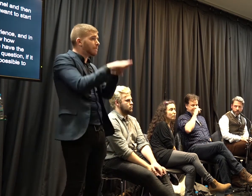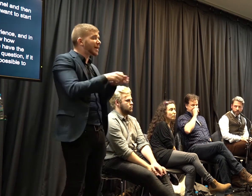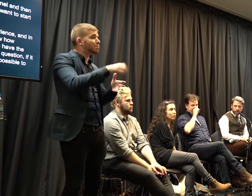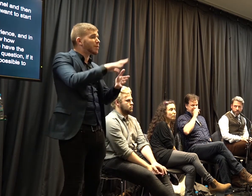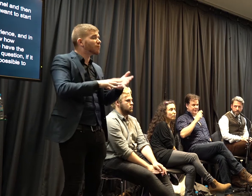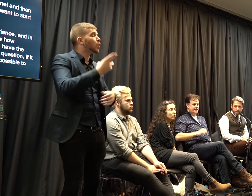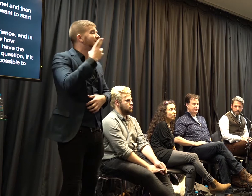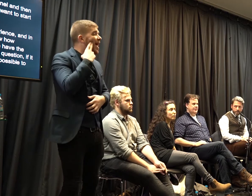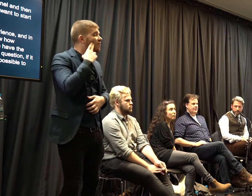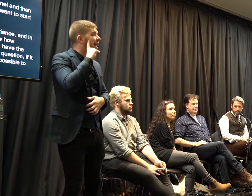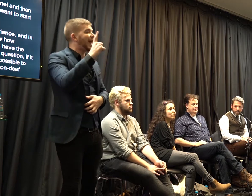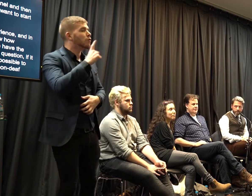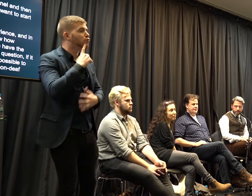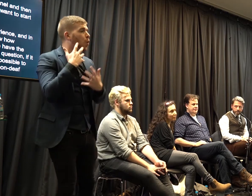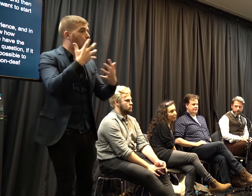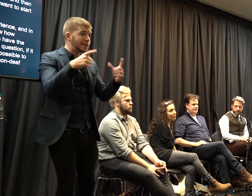non-deaf audiences?